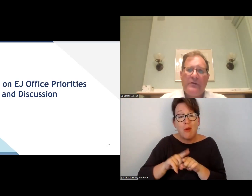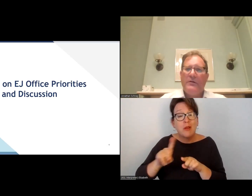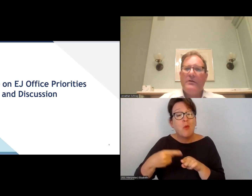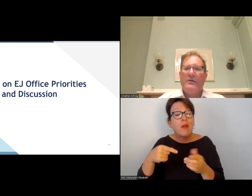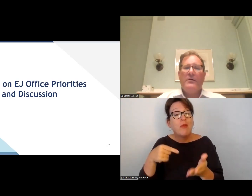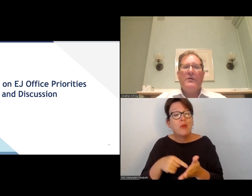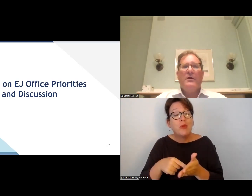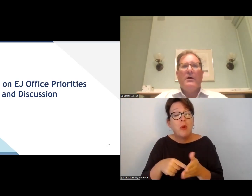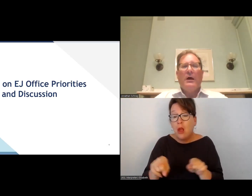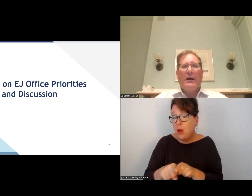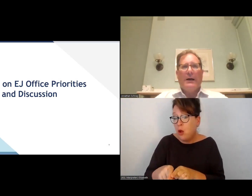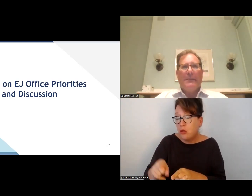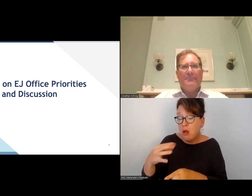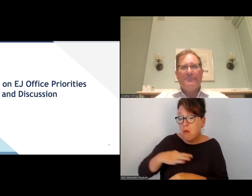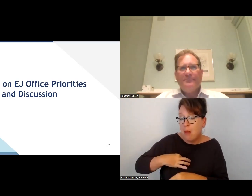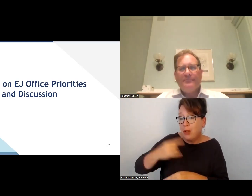for.